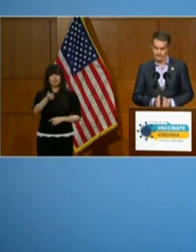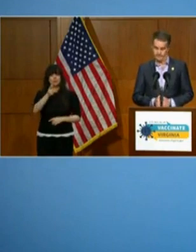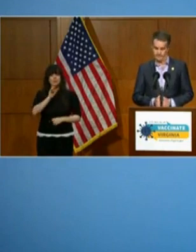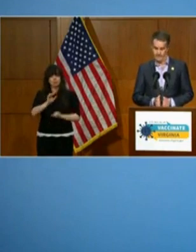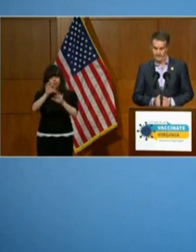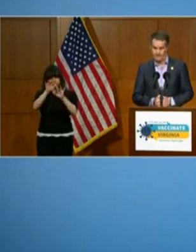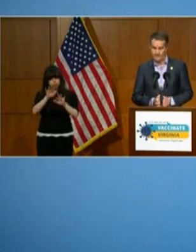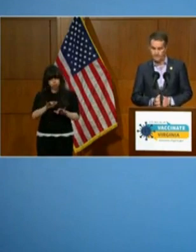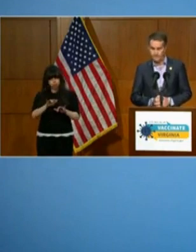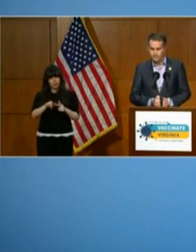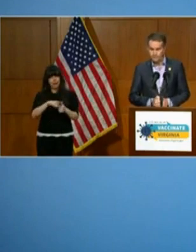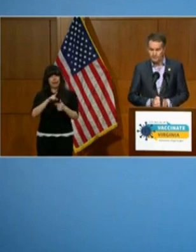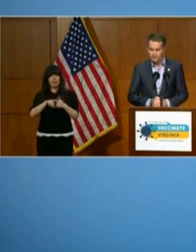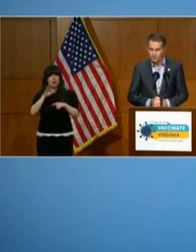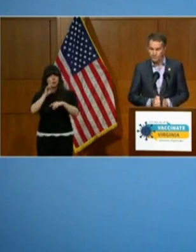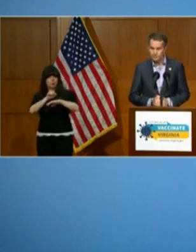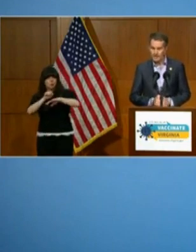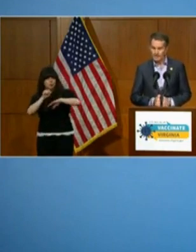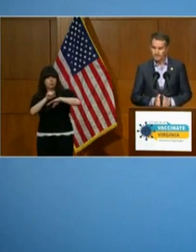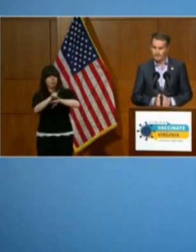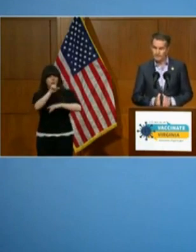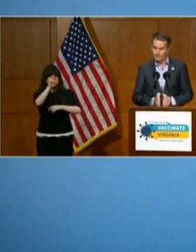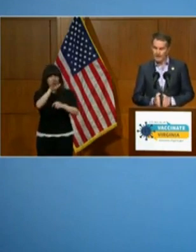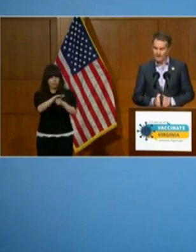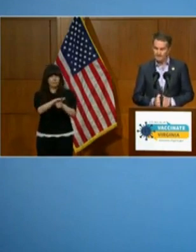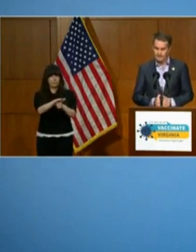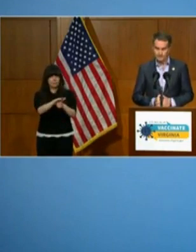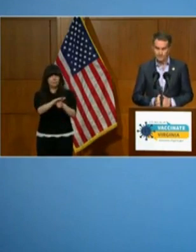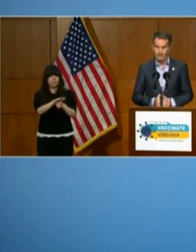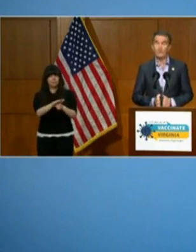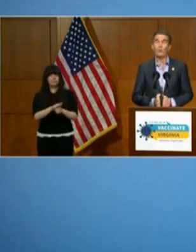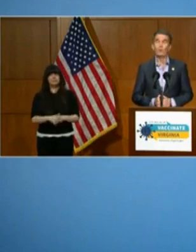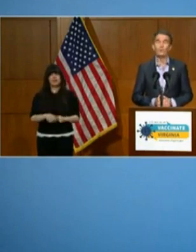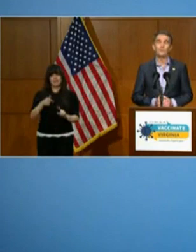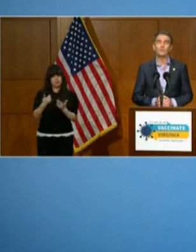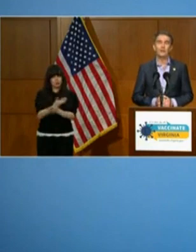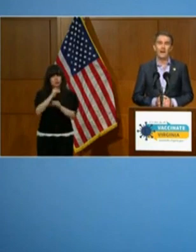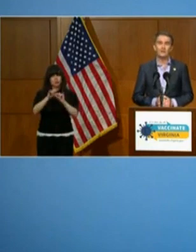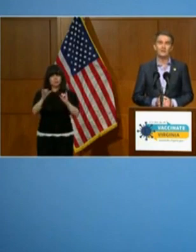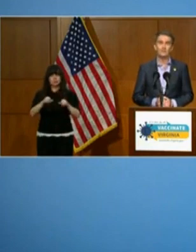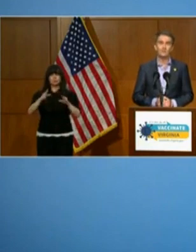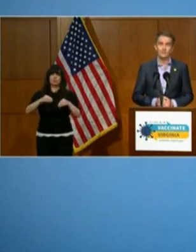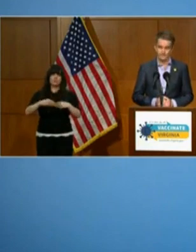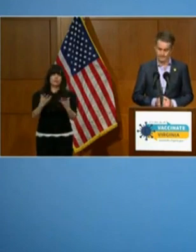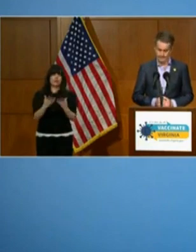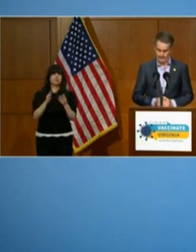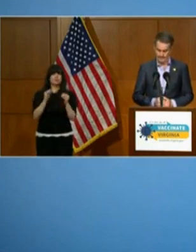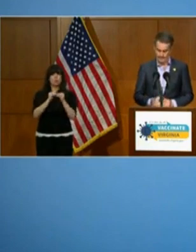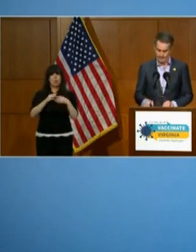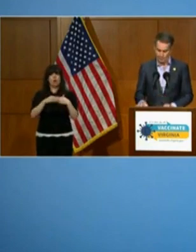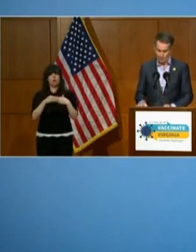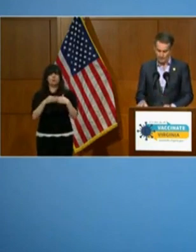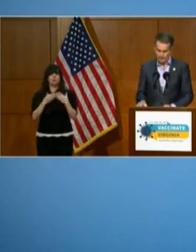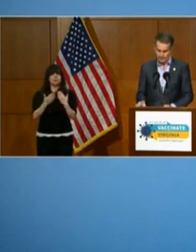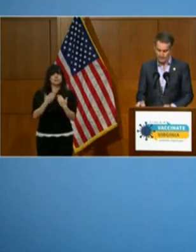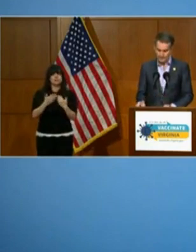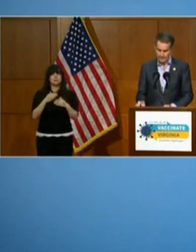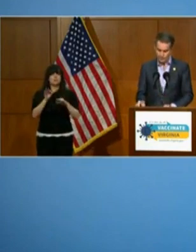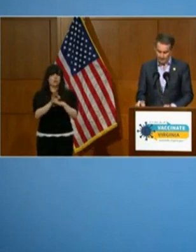confirmation. This new system will provide functionality we have all been asking for.